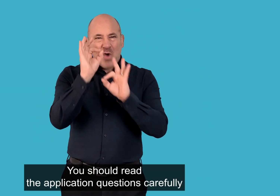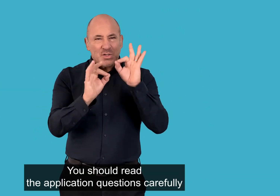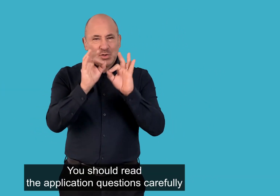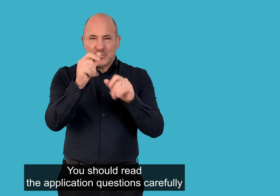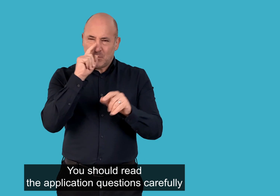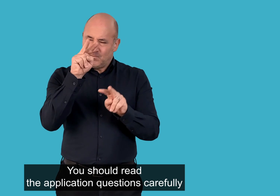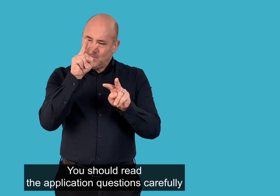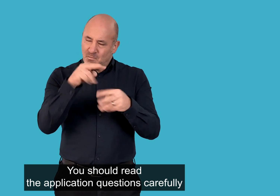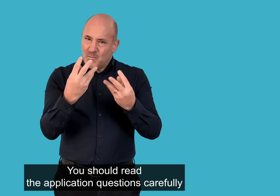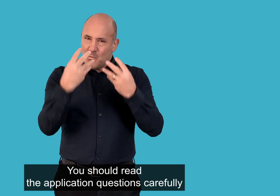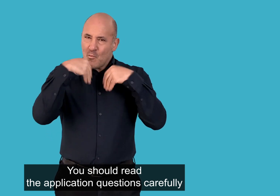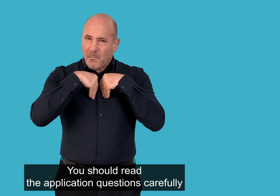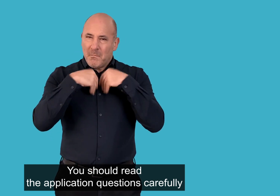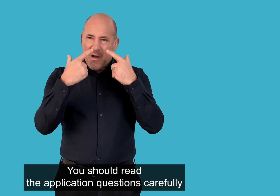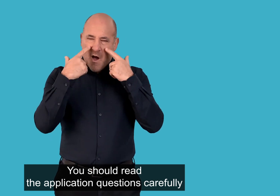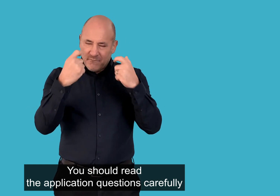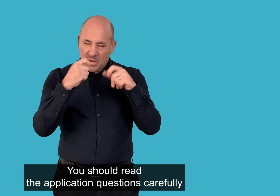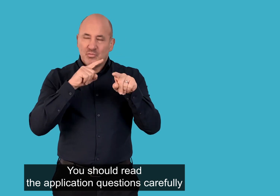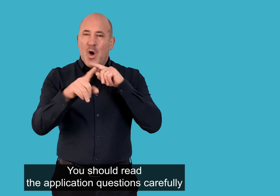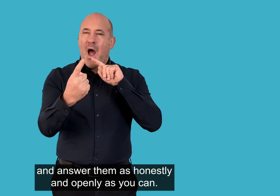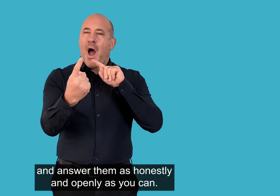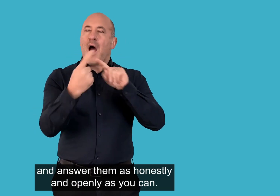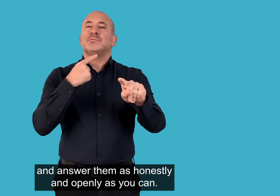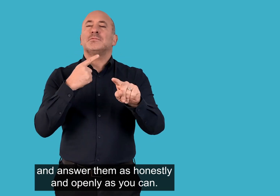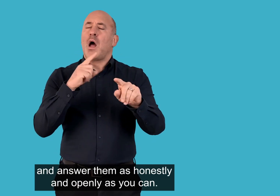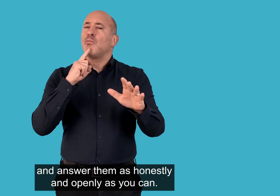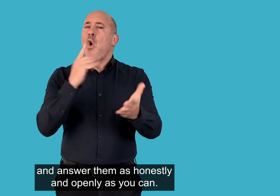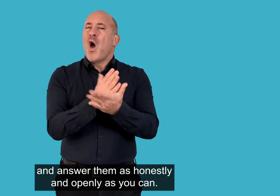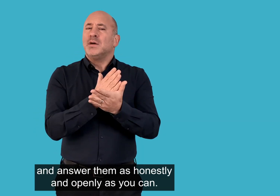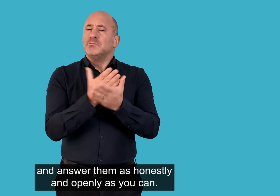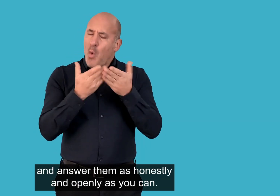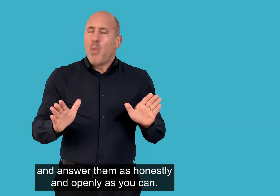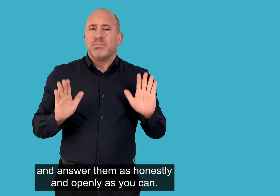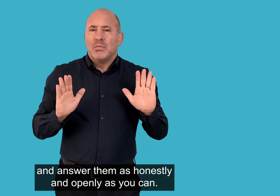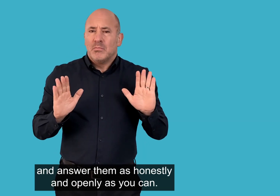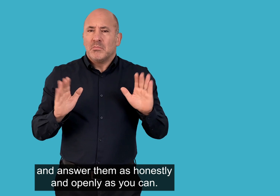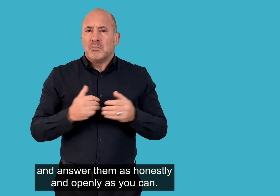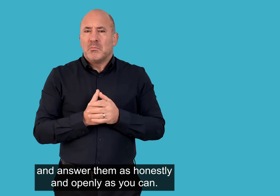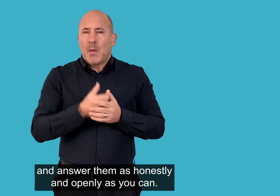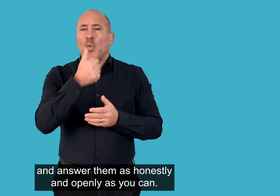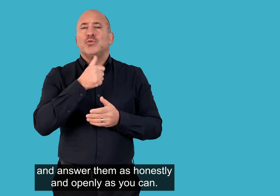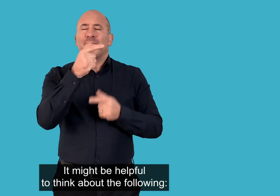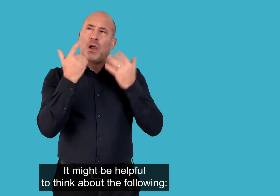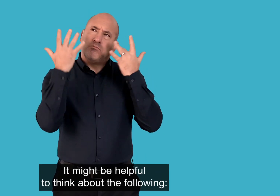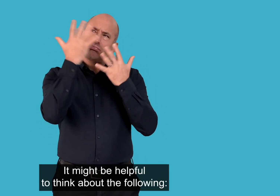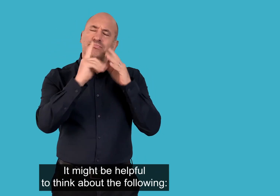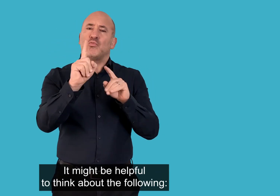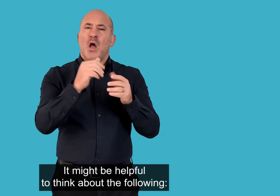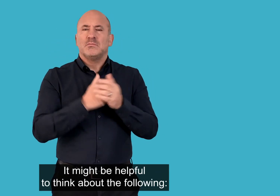the application questions carefully and answer them as honestly and openly as you can. It might be helpful to